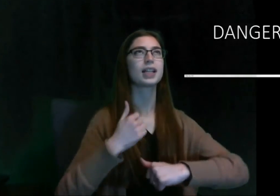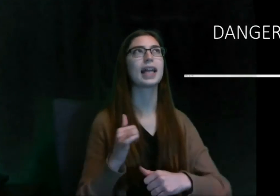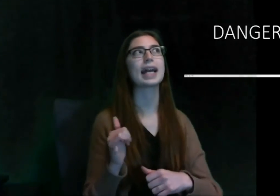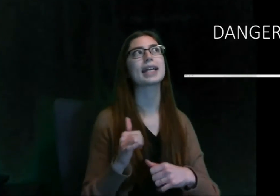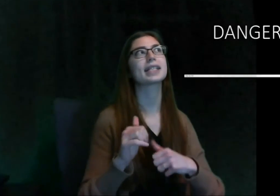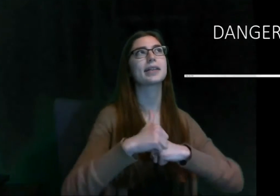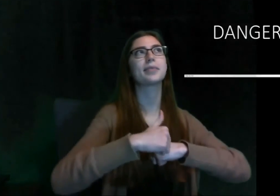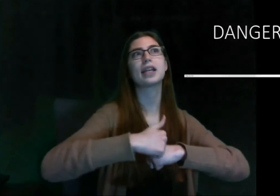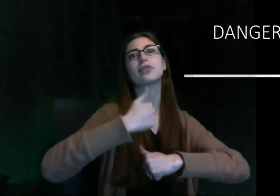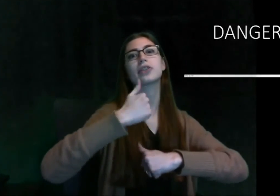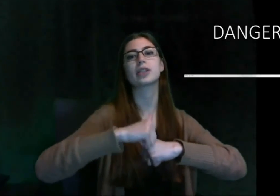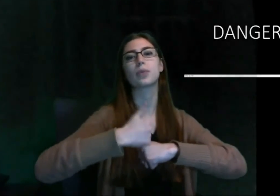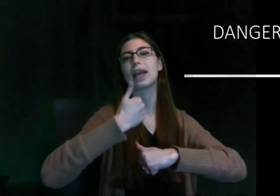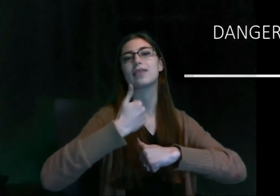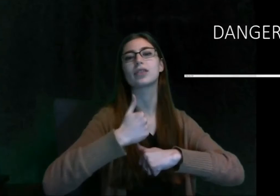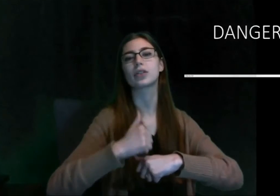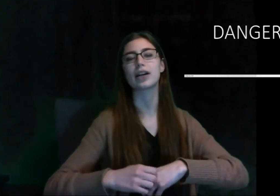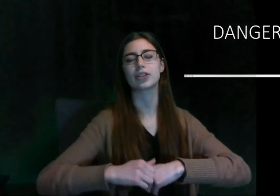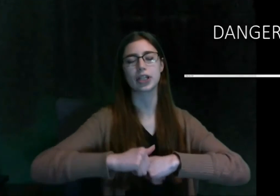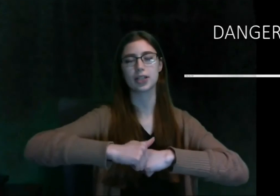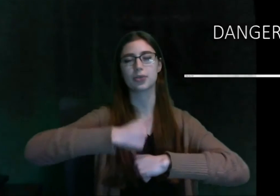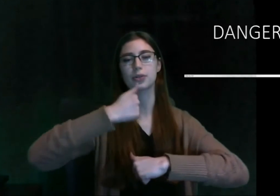Like some dangerous waves crashing in towards you.